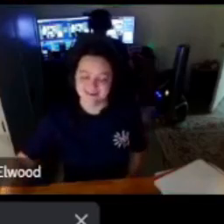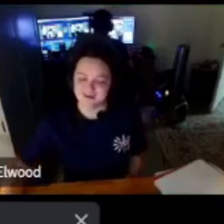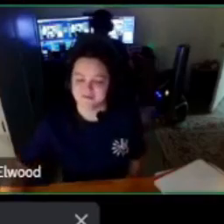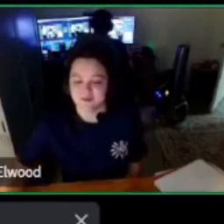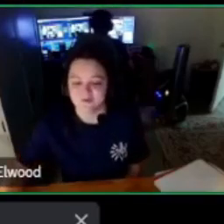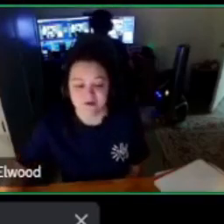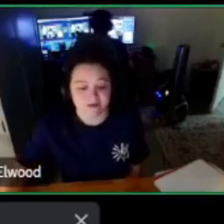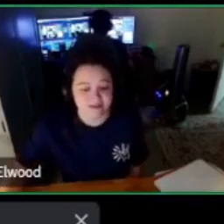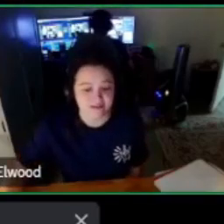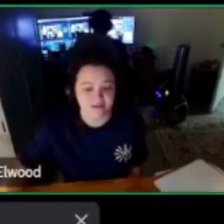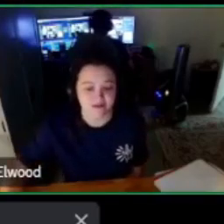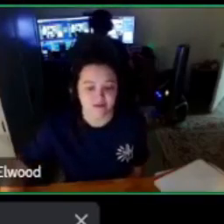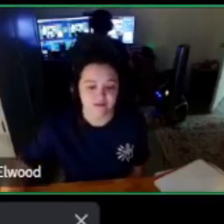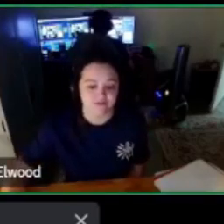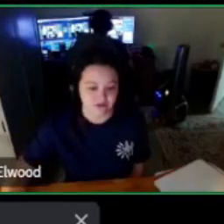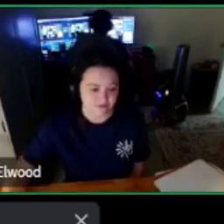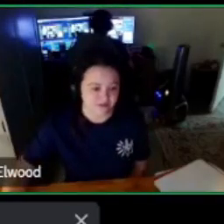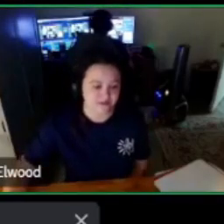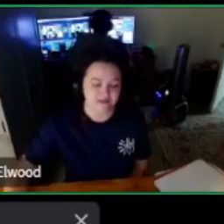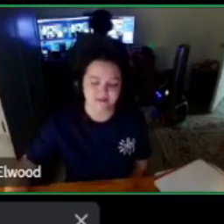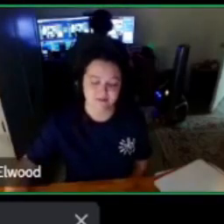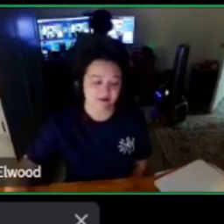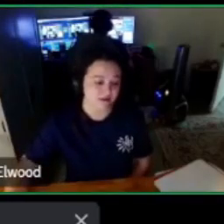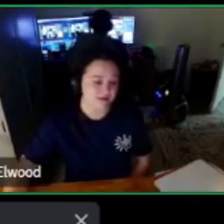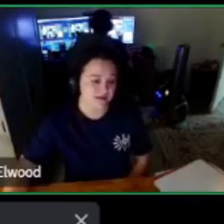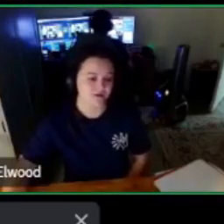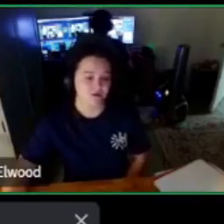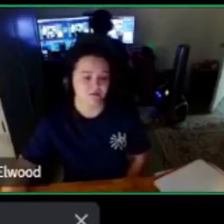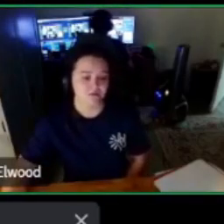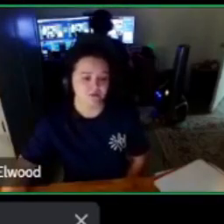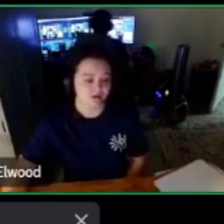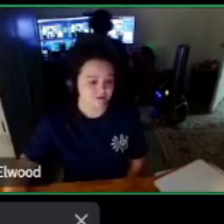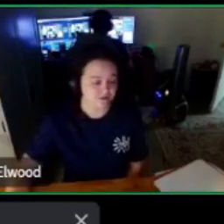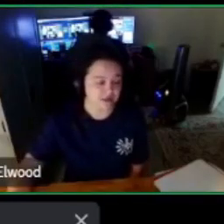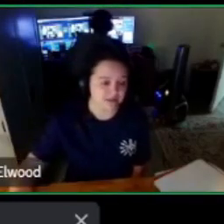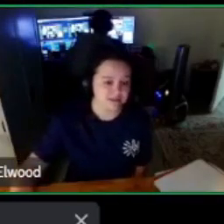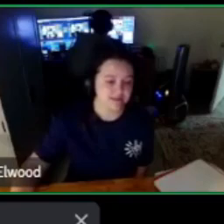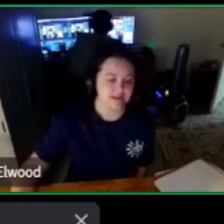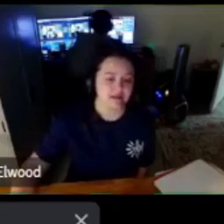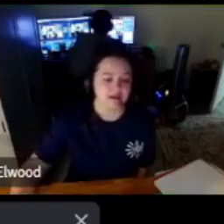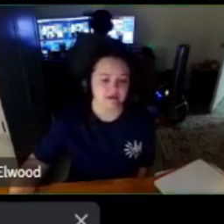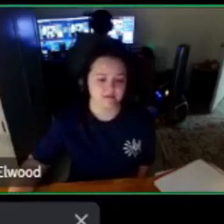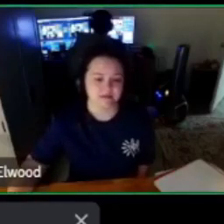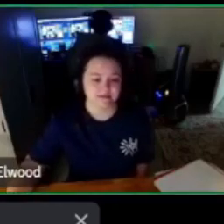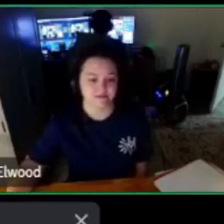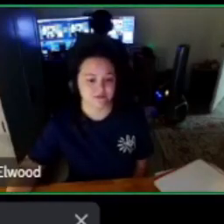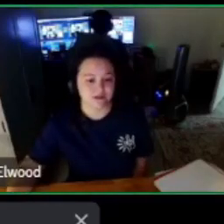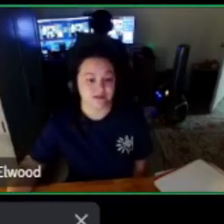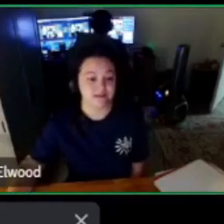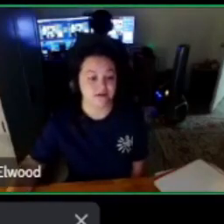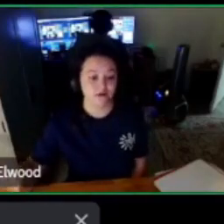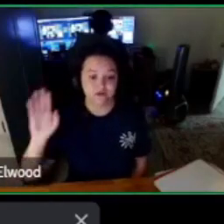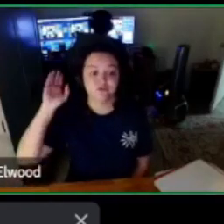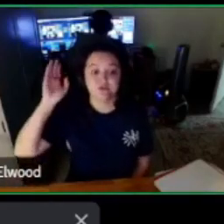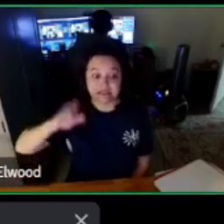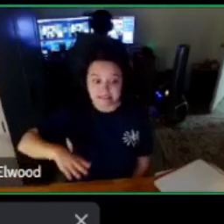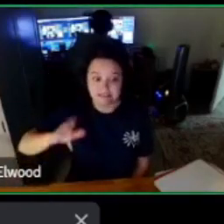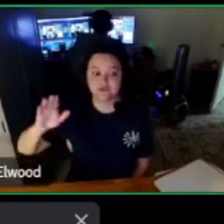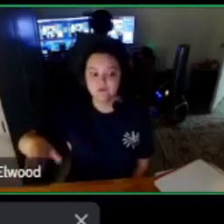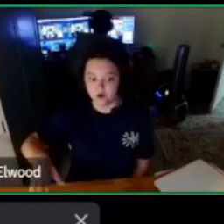Okay, we're going to be touching on the very basics. In my class, I call them survival signs, because these are signs that you're going to need to know